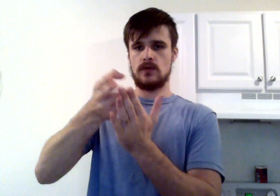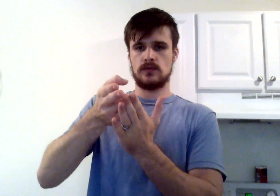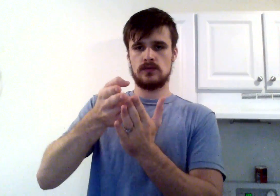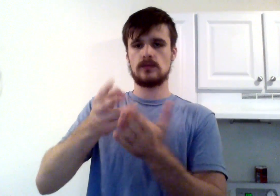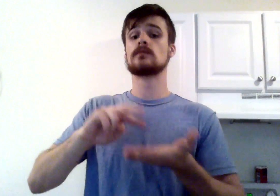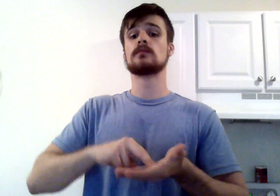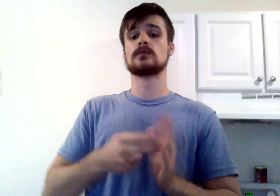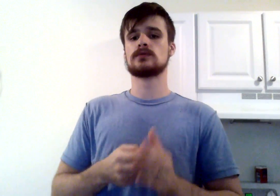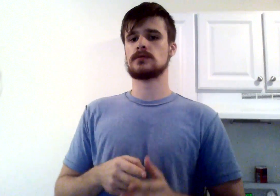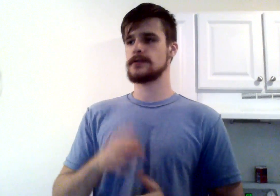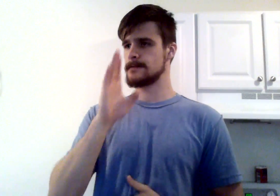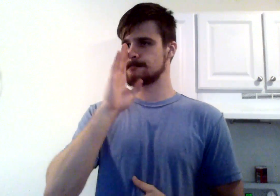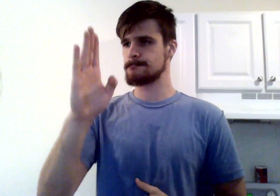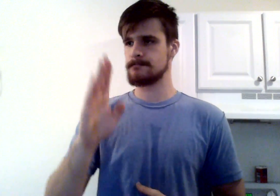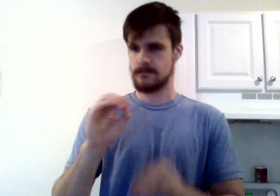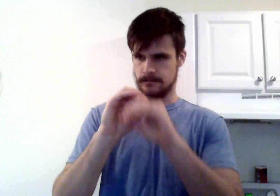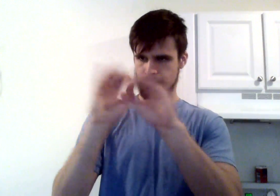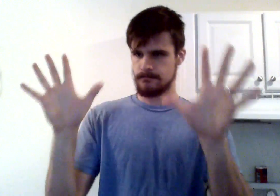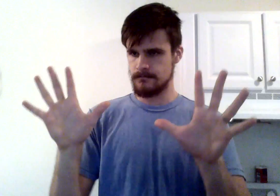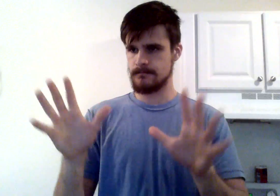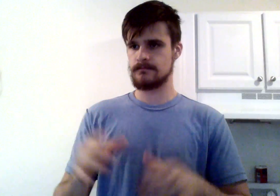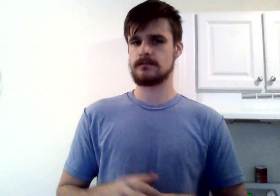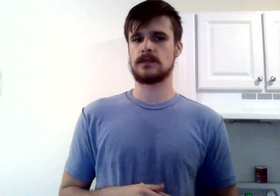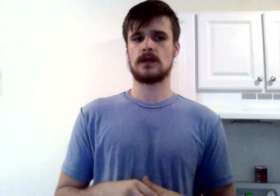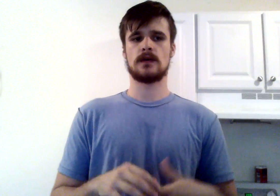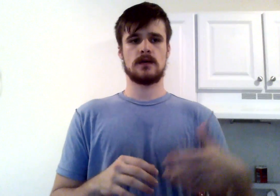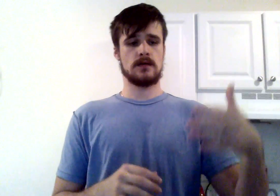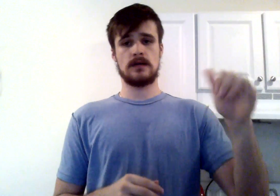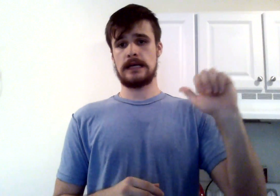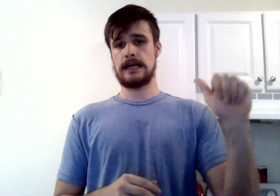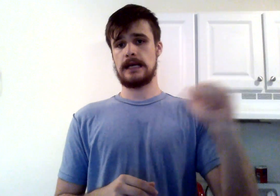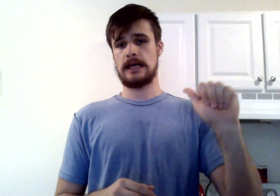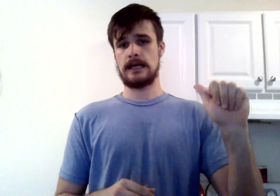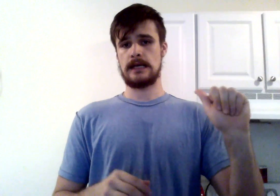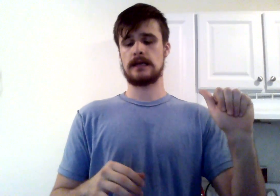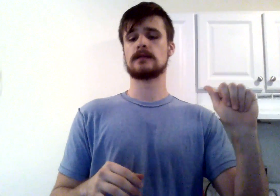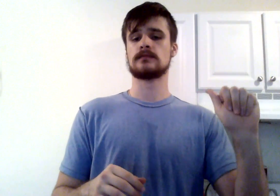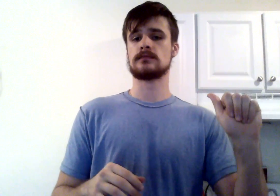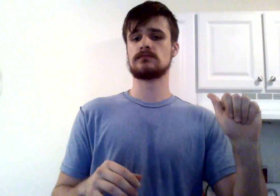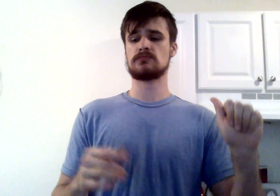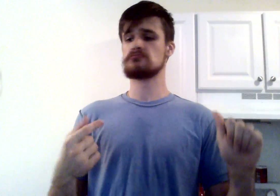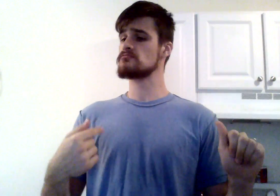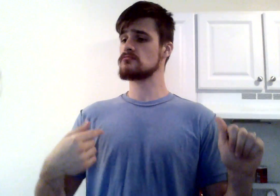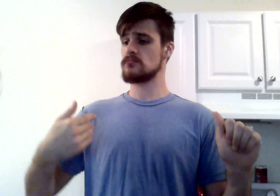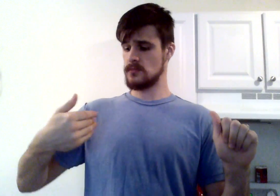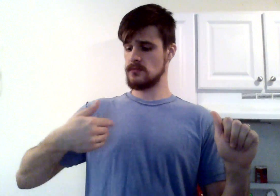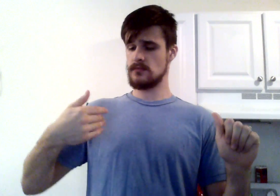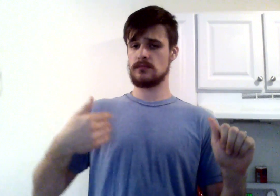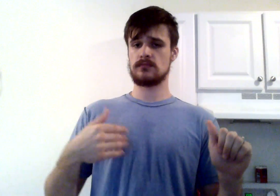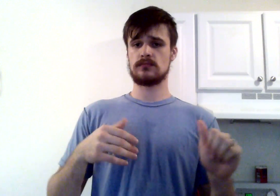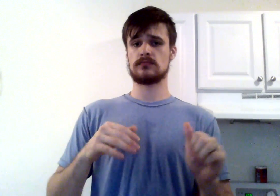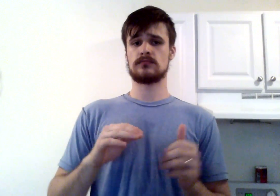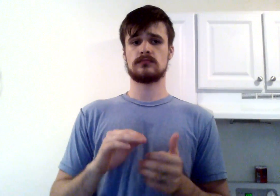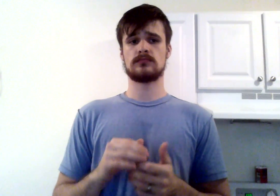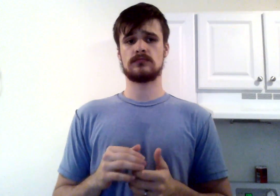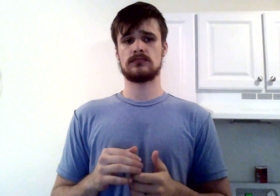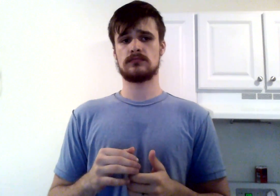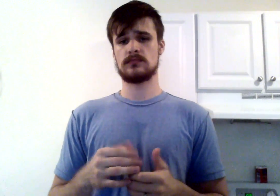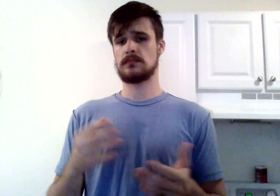and clear. The A is authenticity, just being yourself. A friend of mine described it as standing in your own